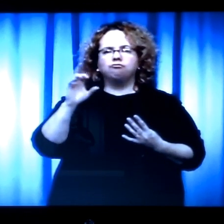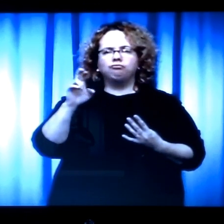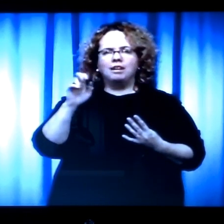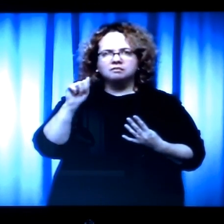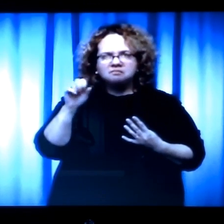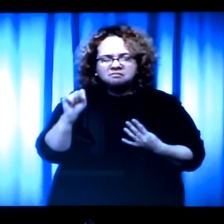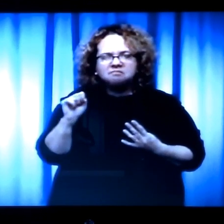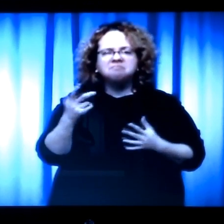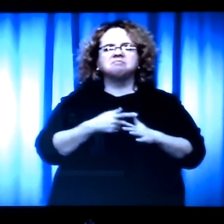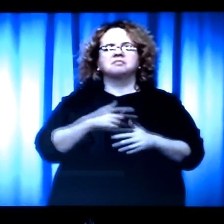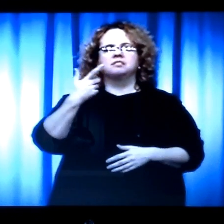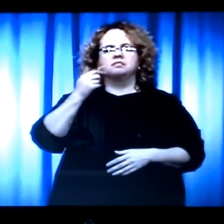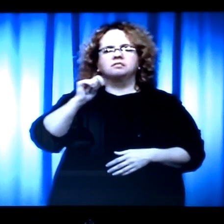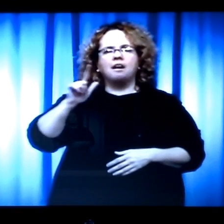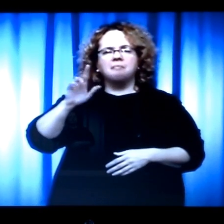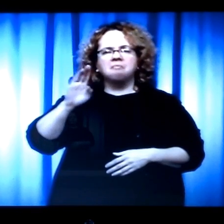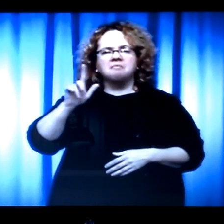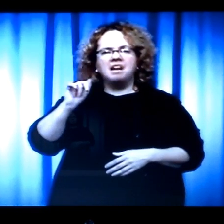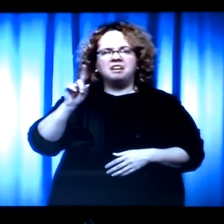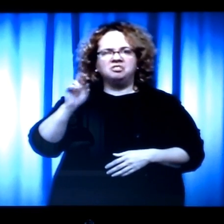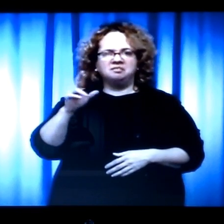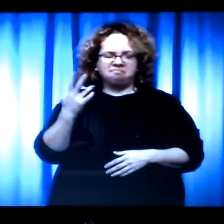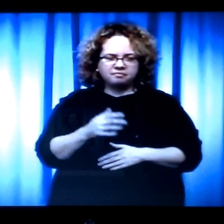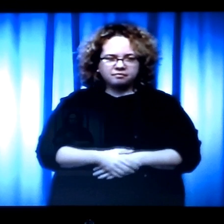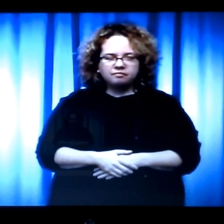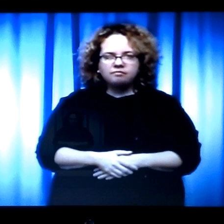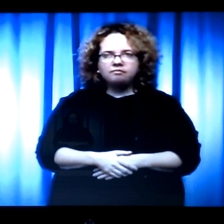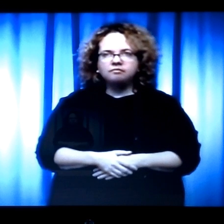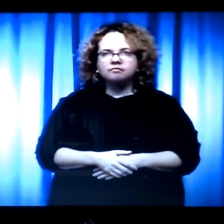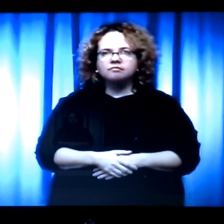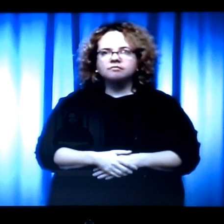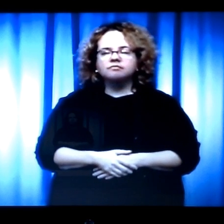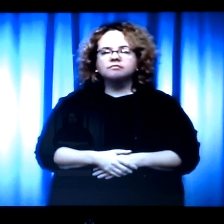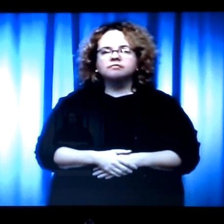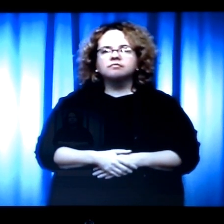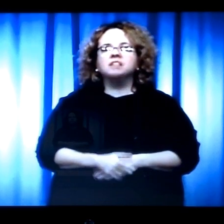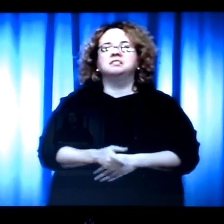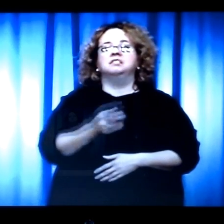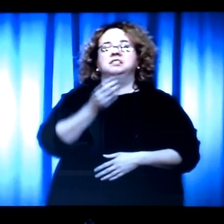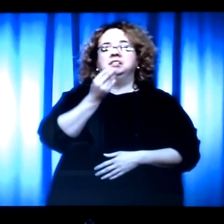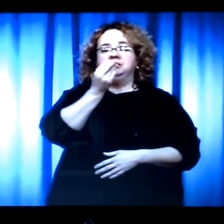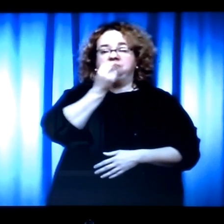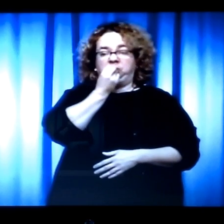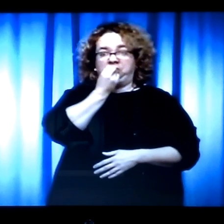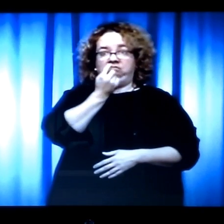teeth, our pancreas, our gallbladder, etc.